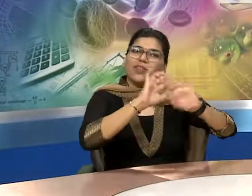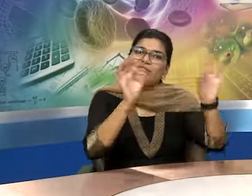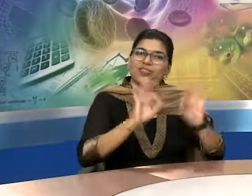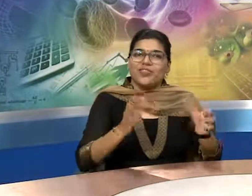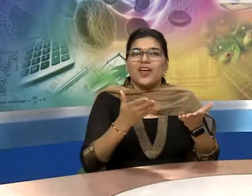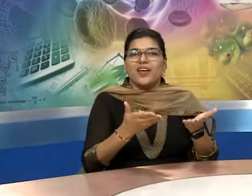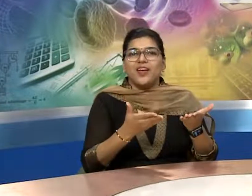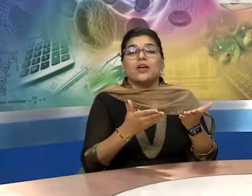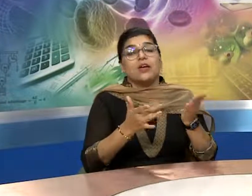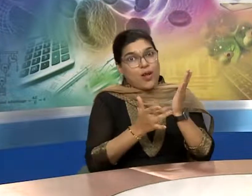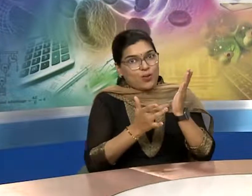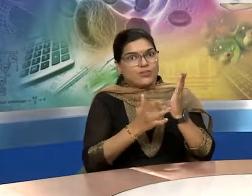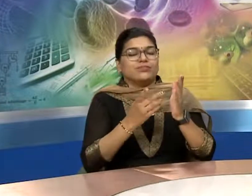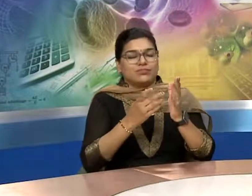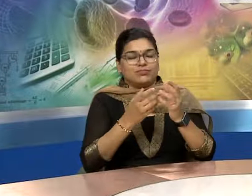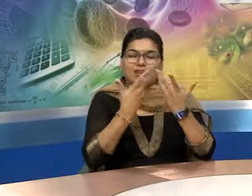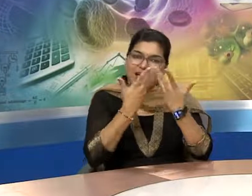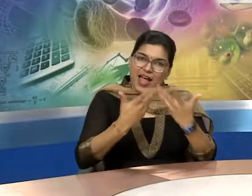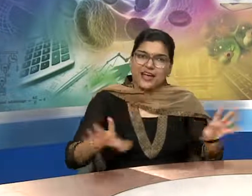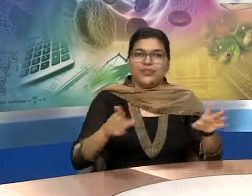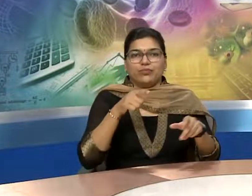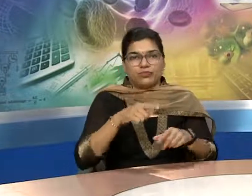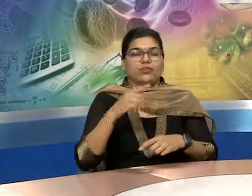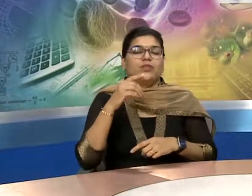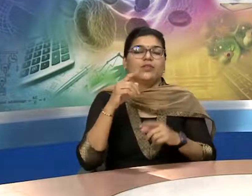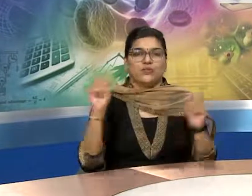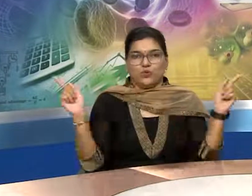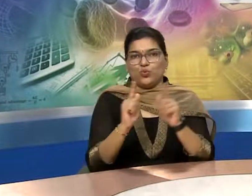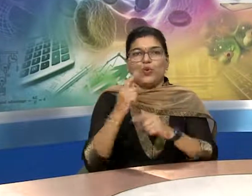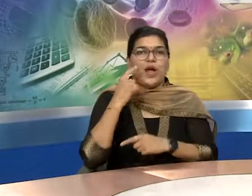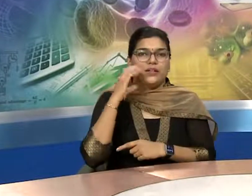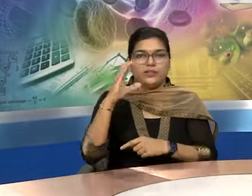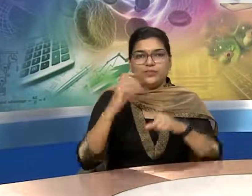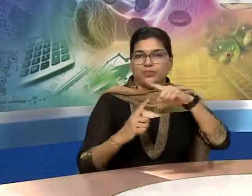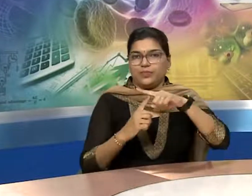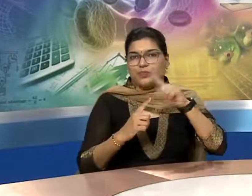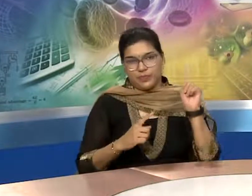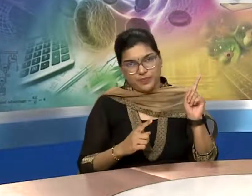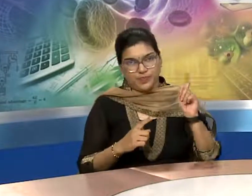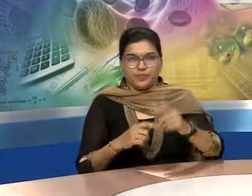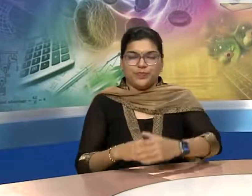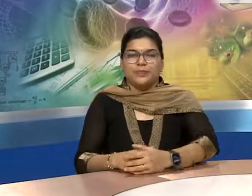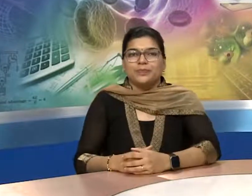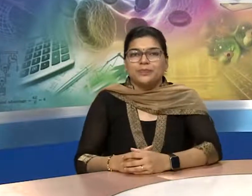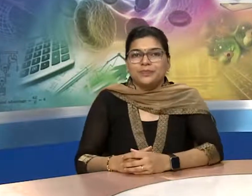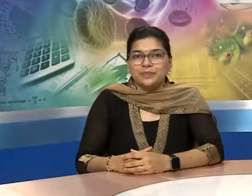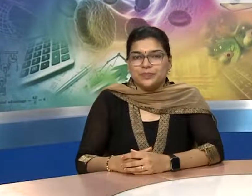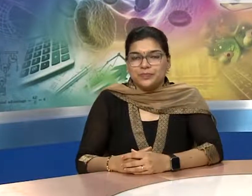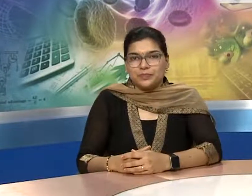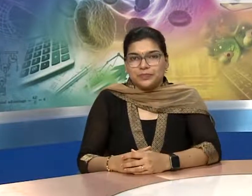different technical machines. So for those, we use the word ICT.